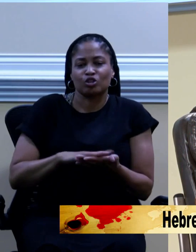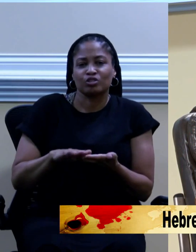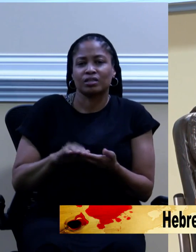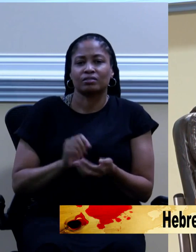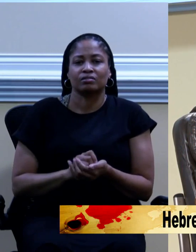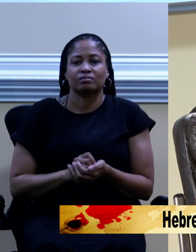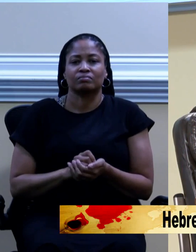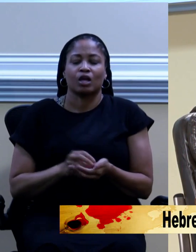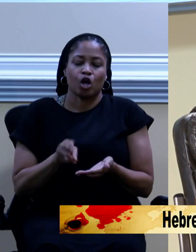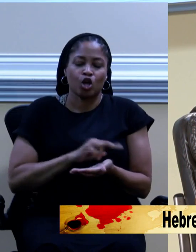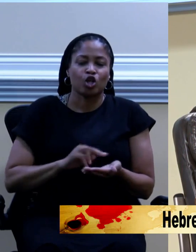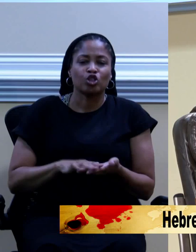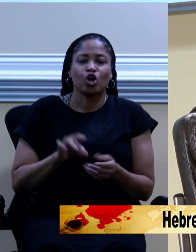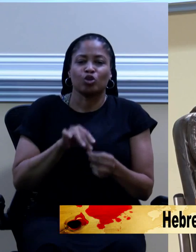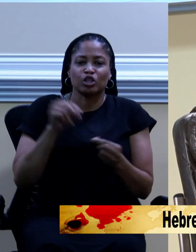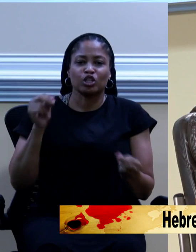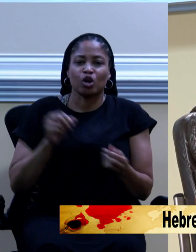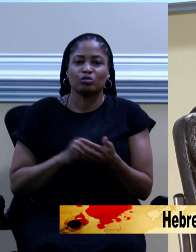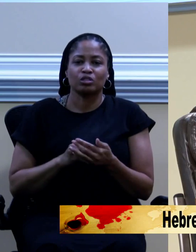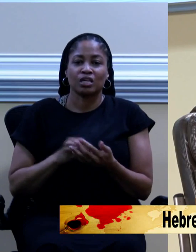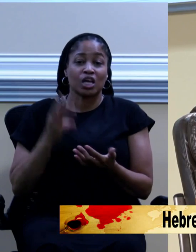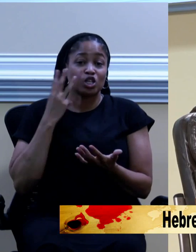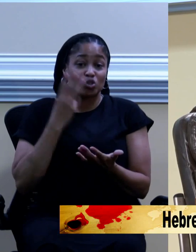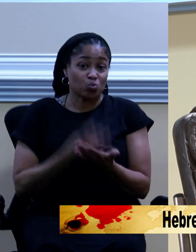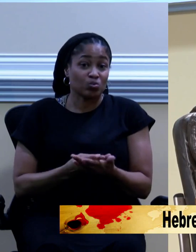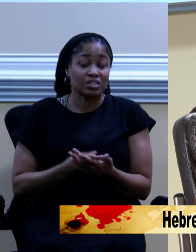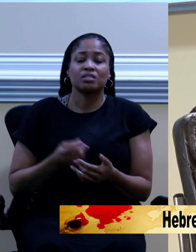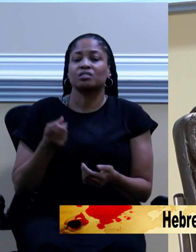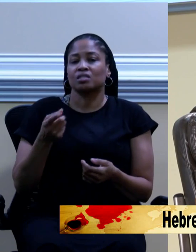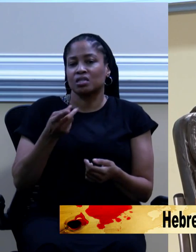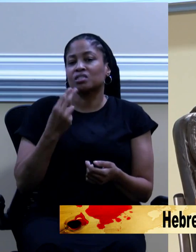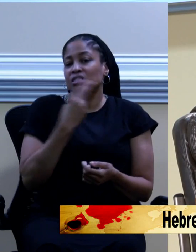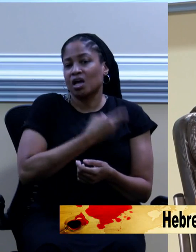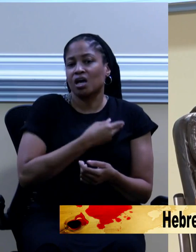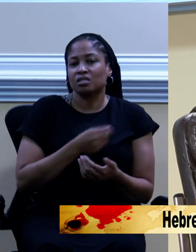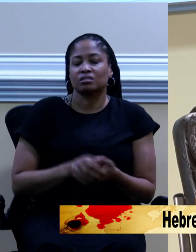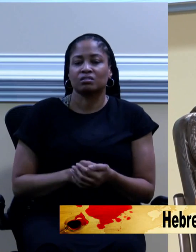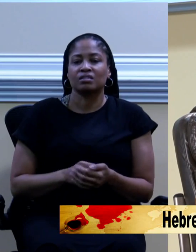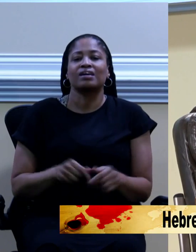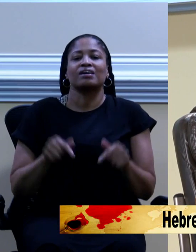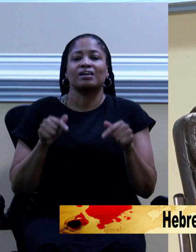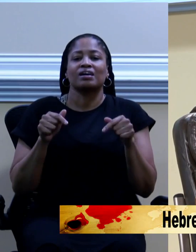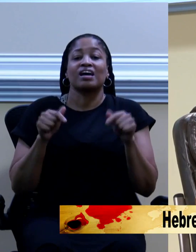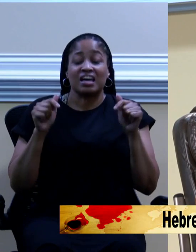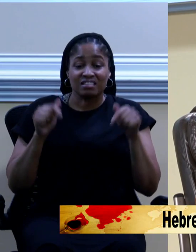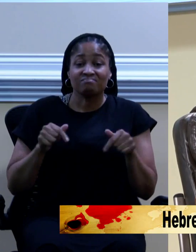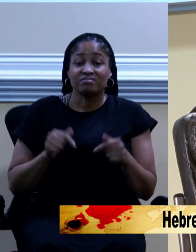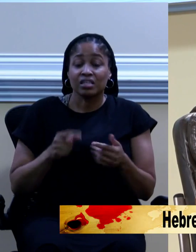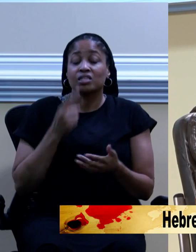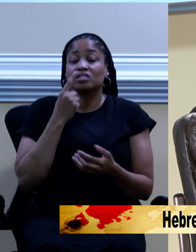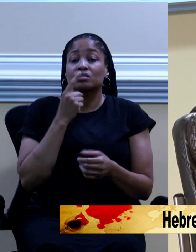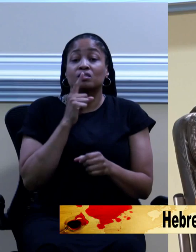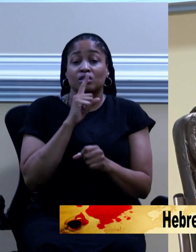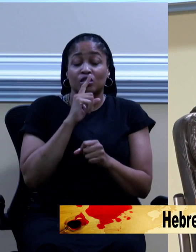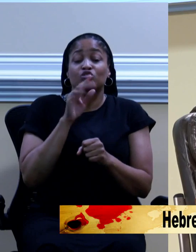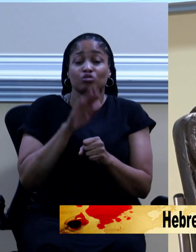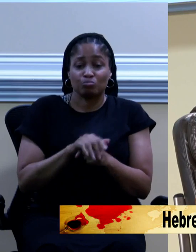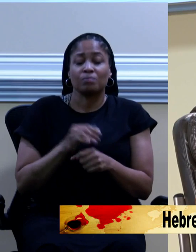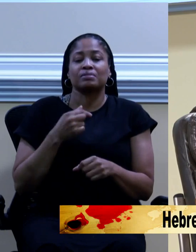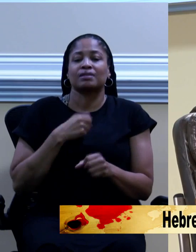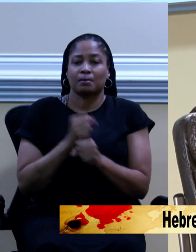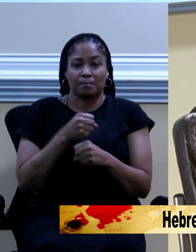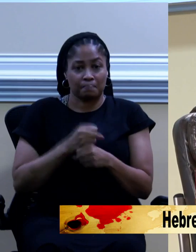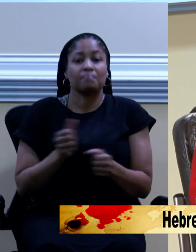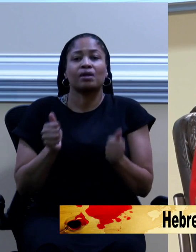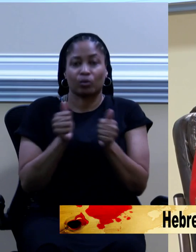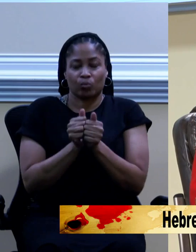a witness to us. For after that he has said before, this is the covenant that I will make with them after those days, saith the Lord.